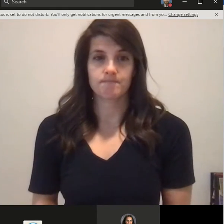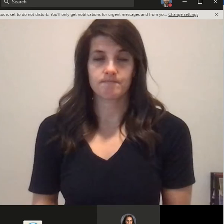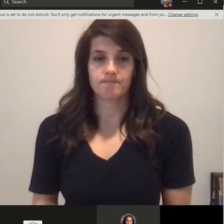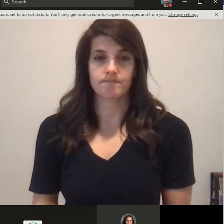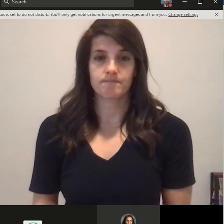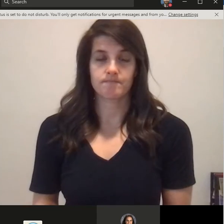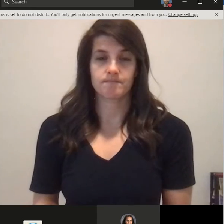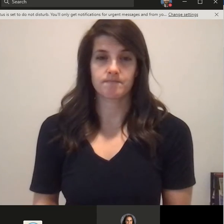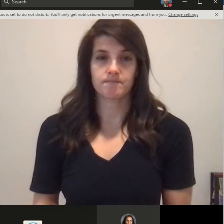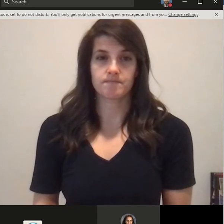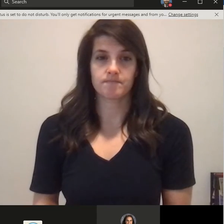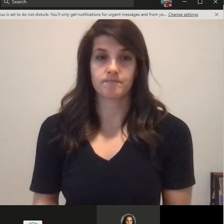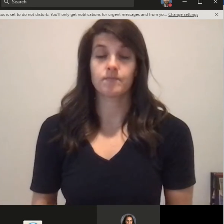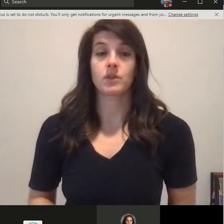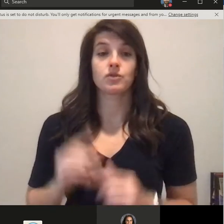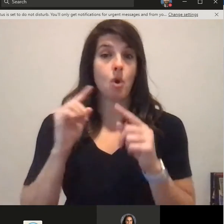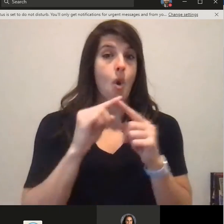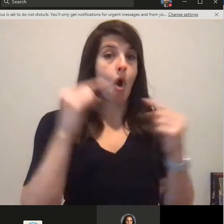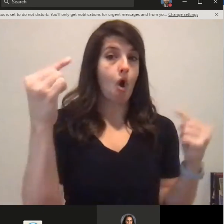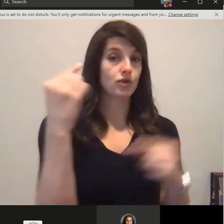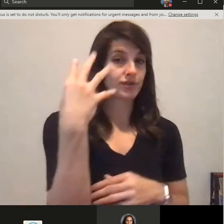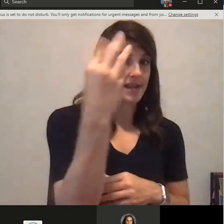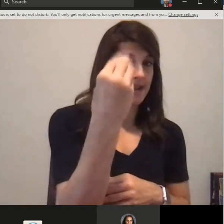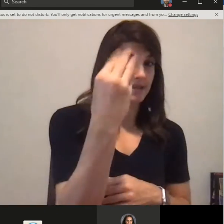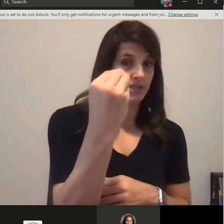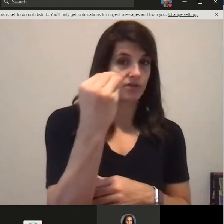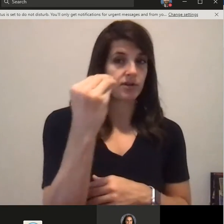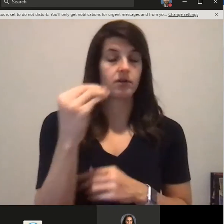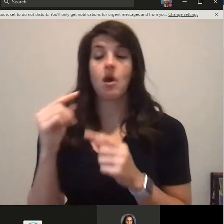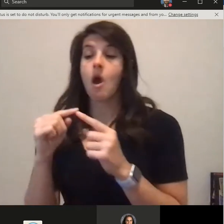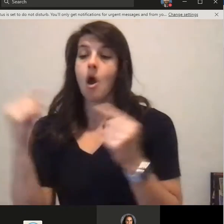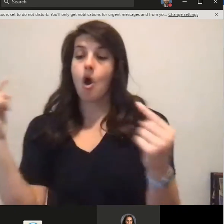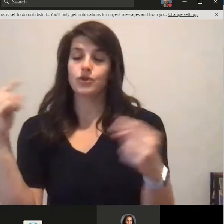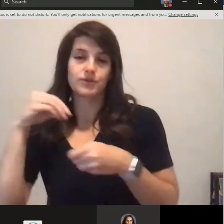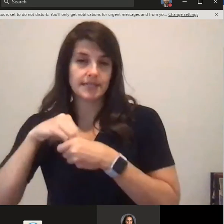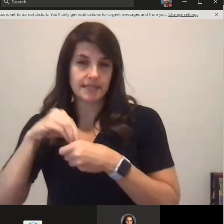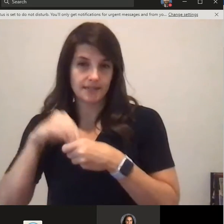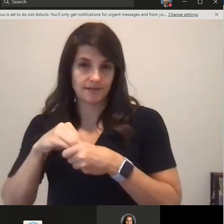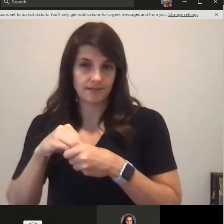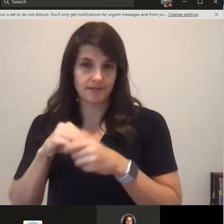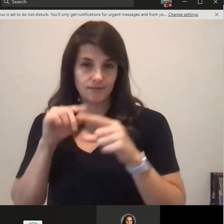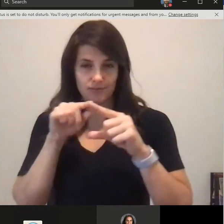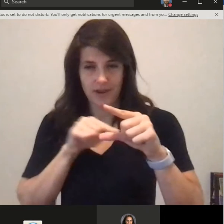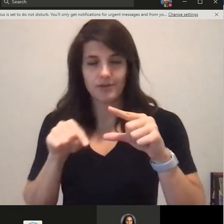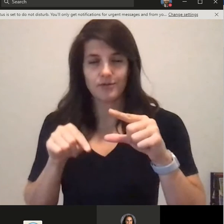Alternate exterior versus alternate interior angles.